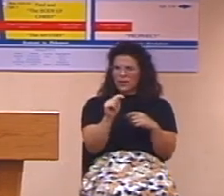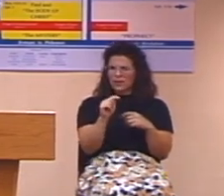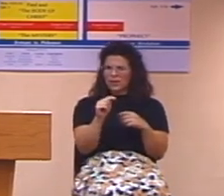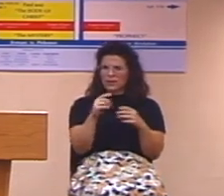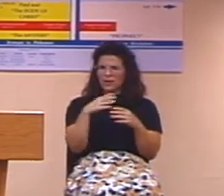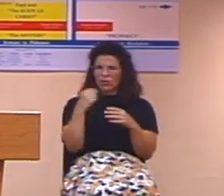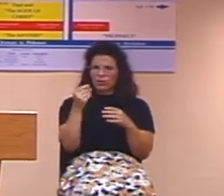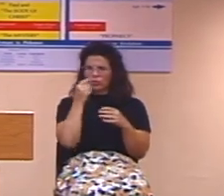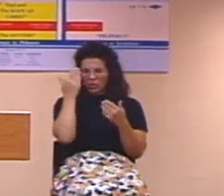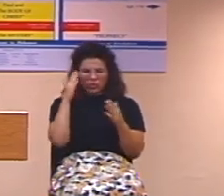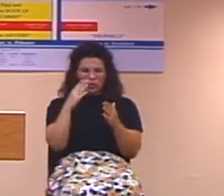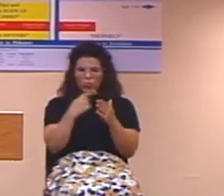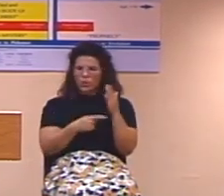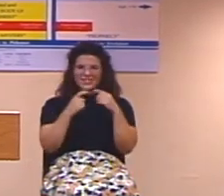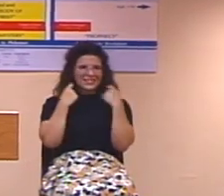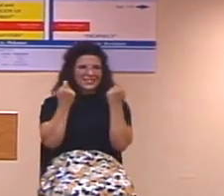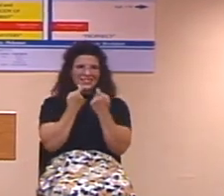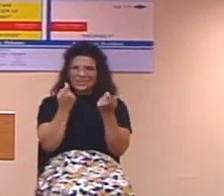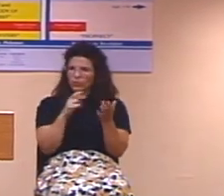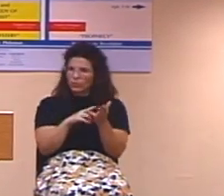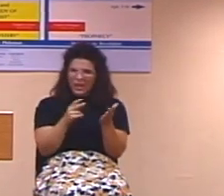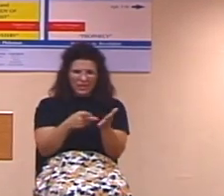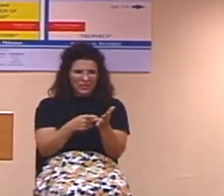know what the word sin meant.